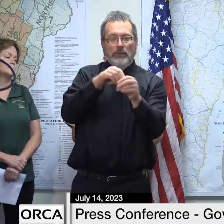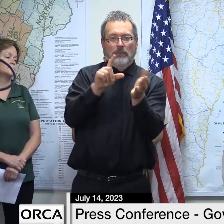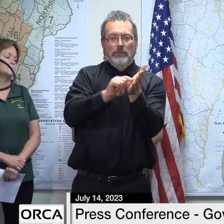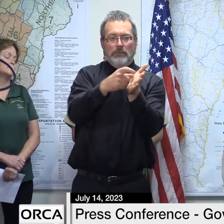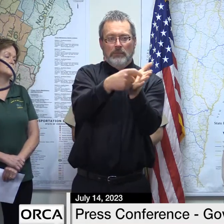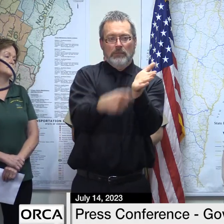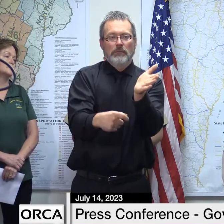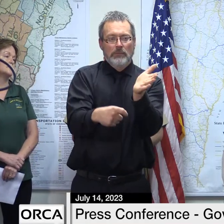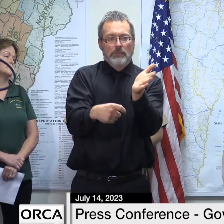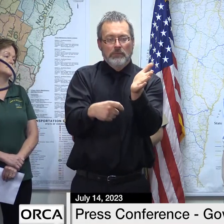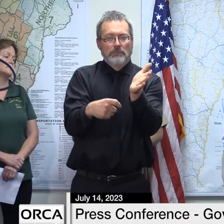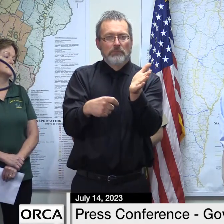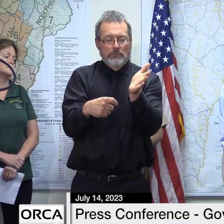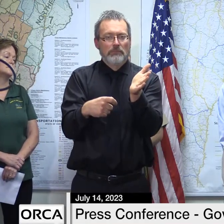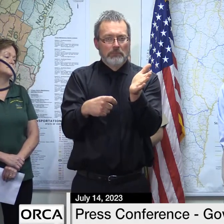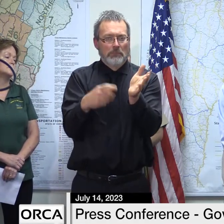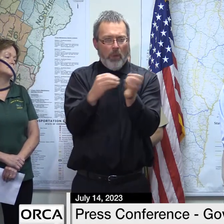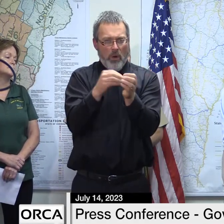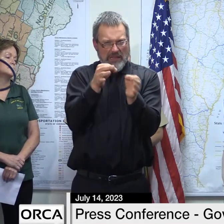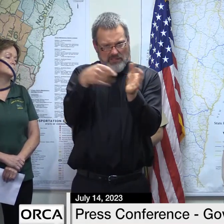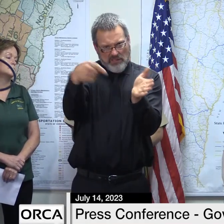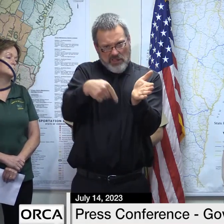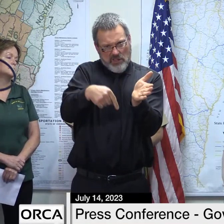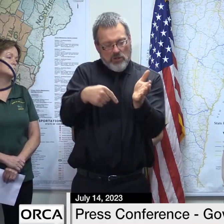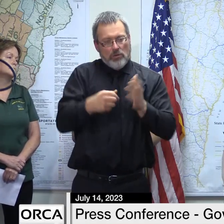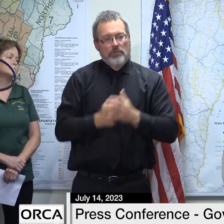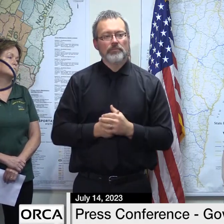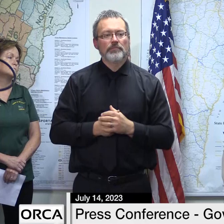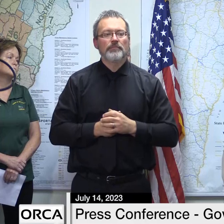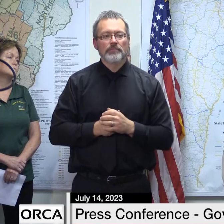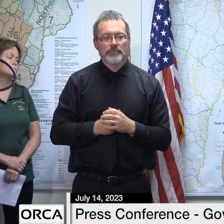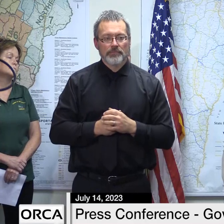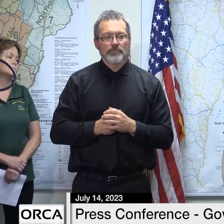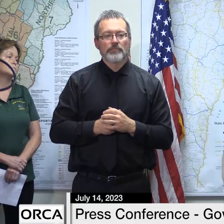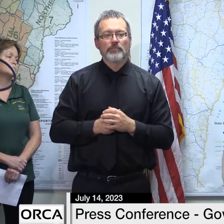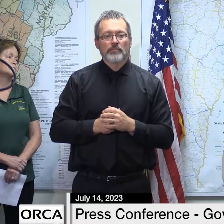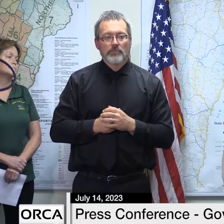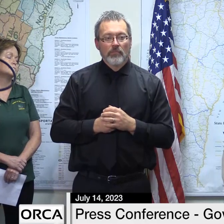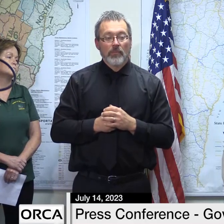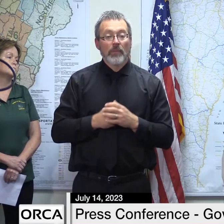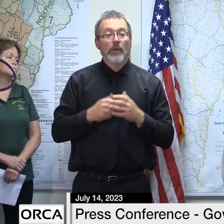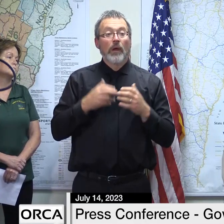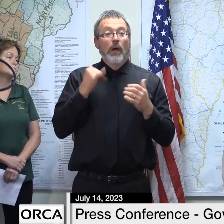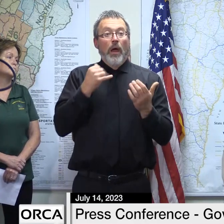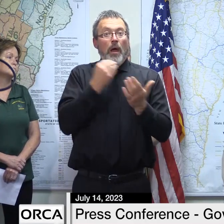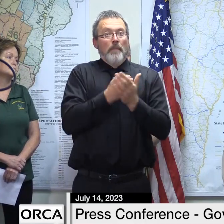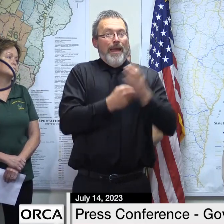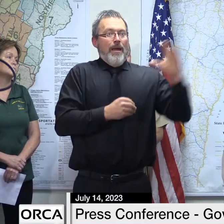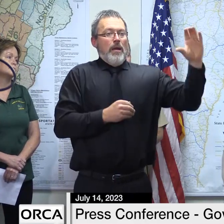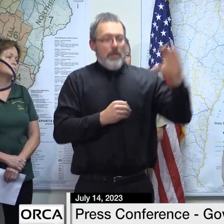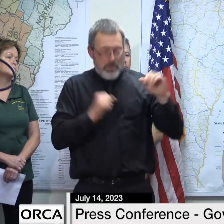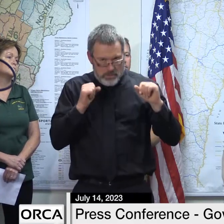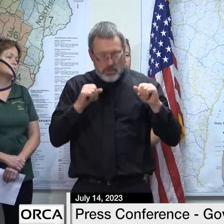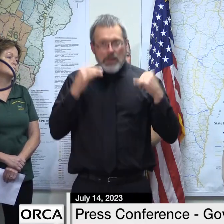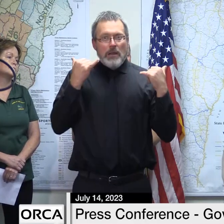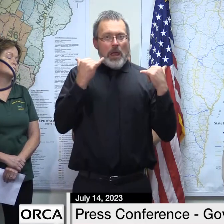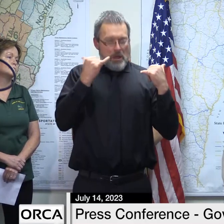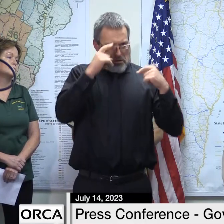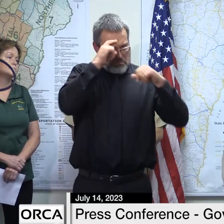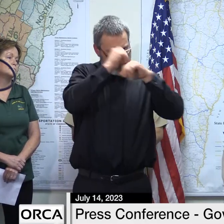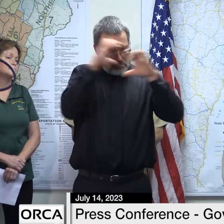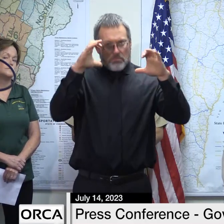conference. In anticipation of these funds, we're working to develop a concrete list of resources to help impacted